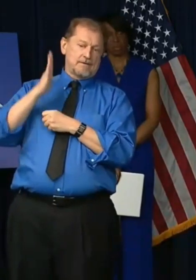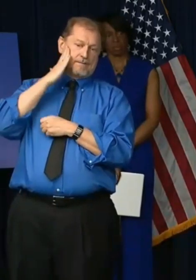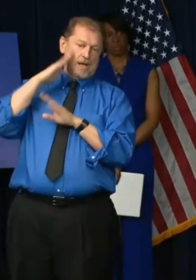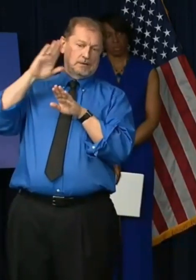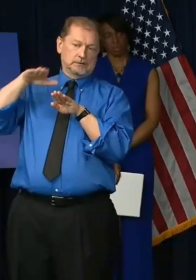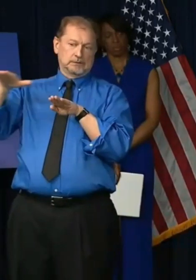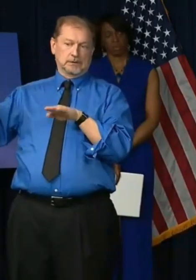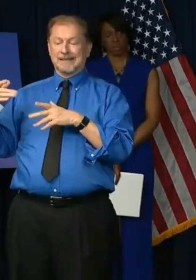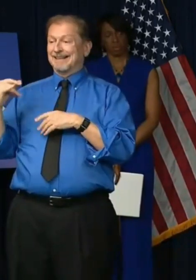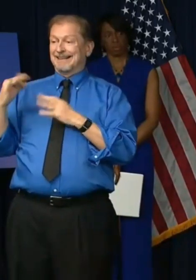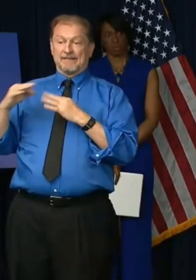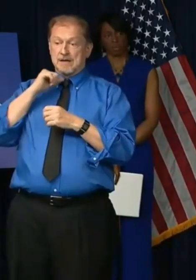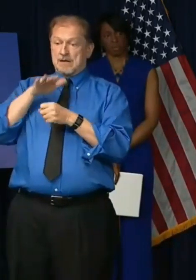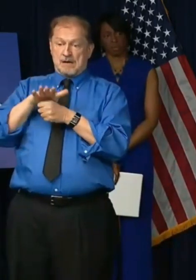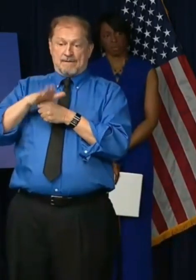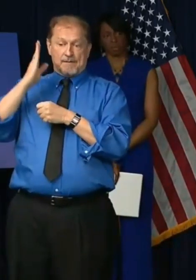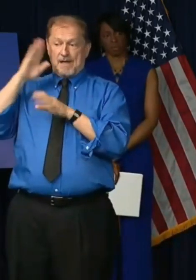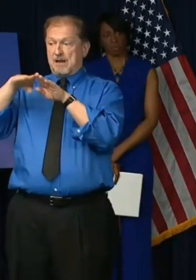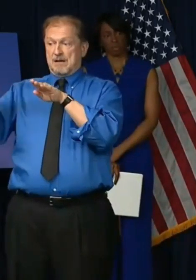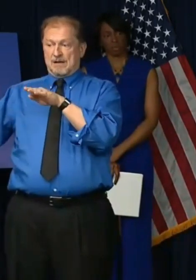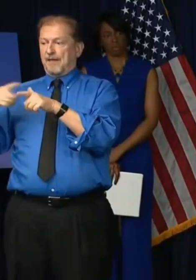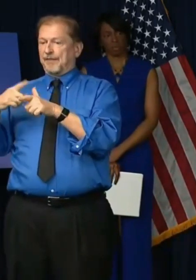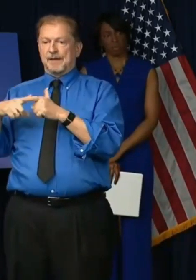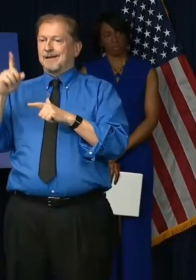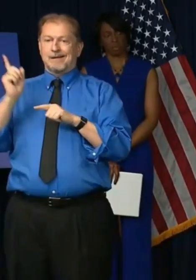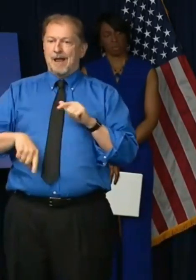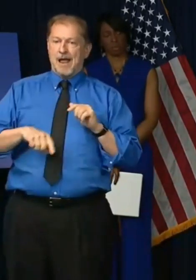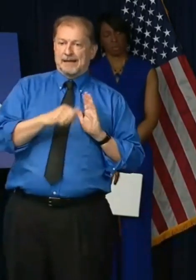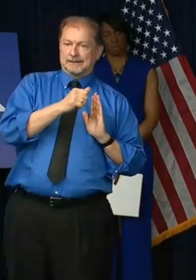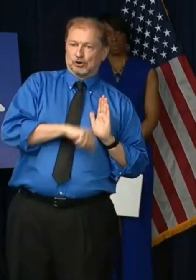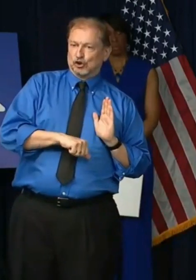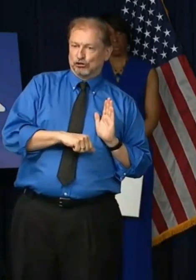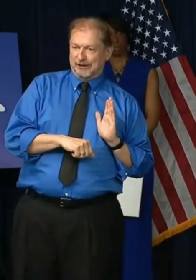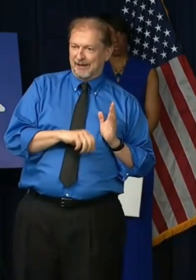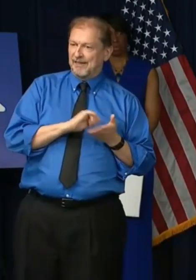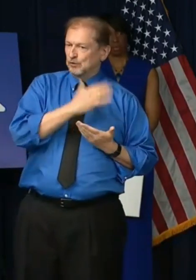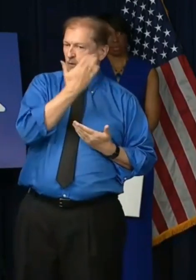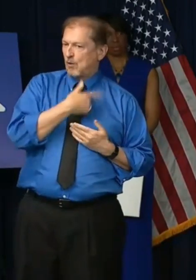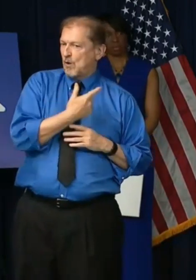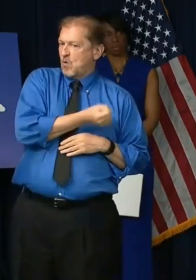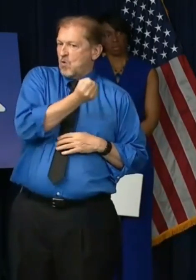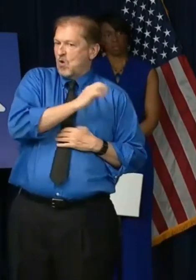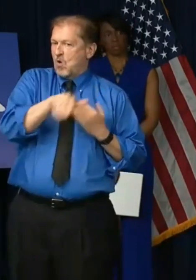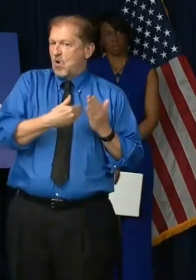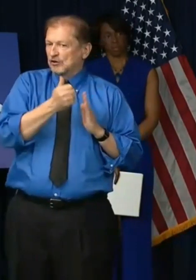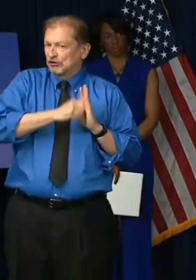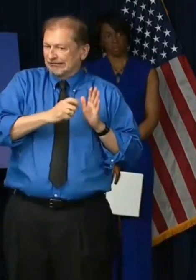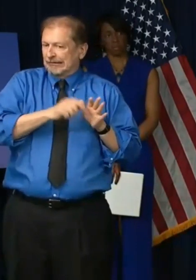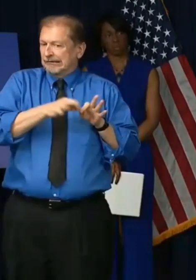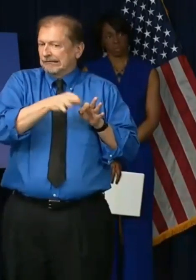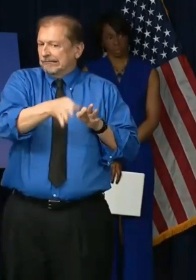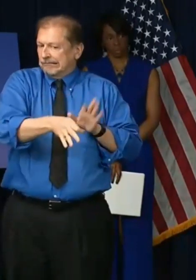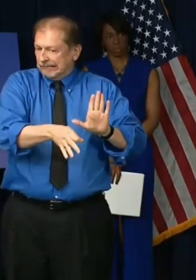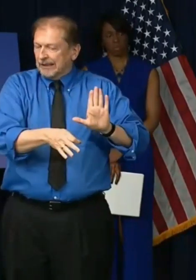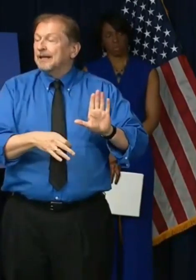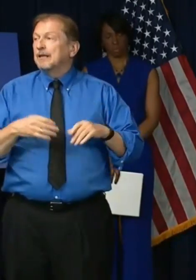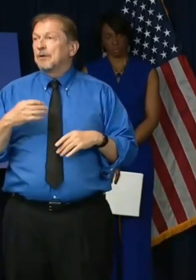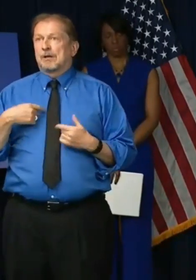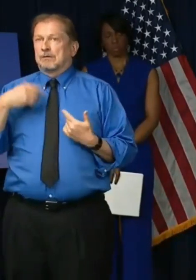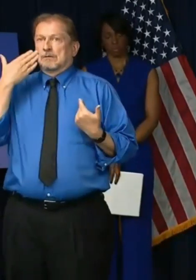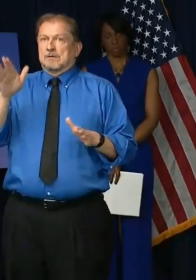sure there were enough beds available. We didn't know how virulent this virus was going to be and whether we were going to have every hospital